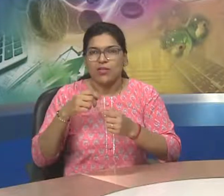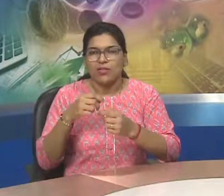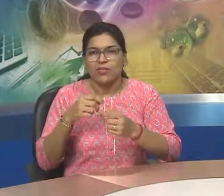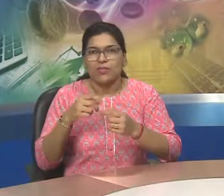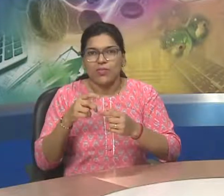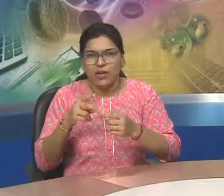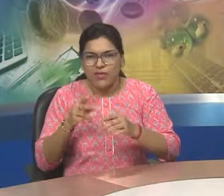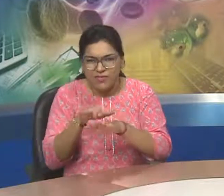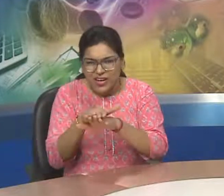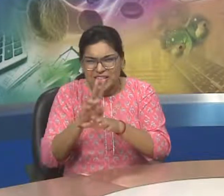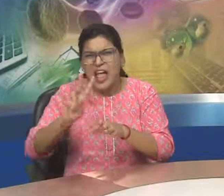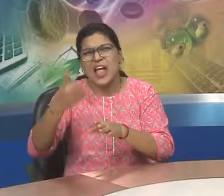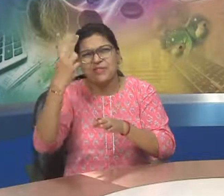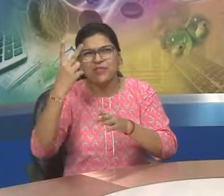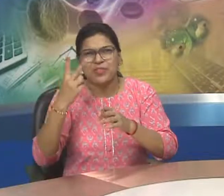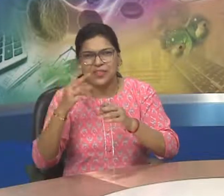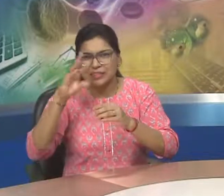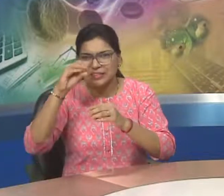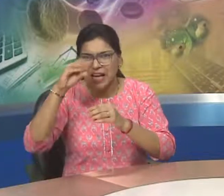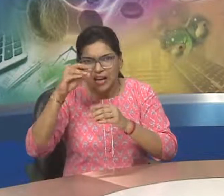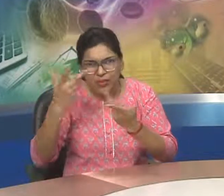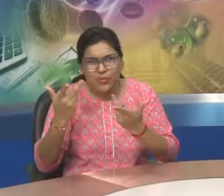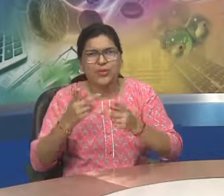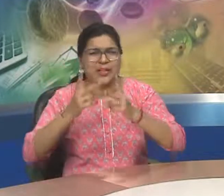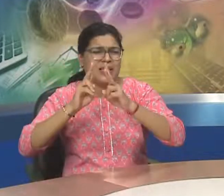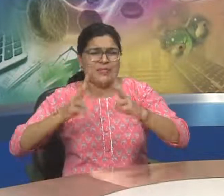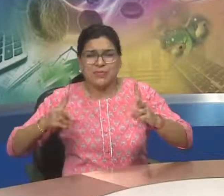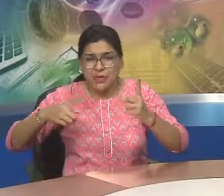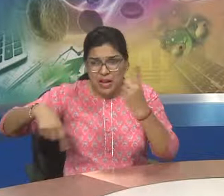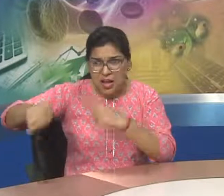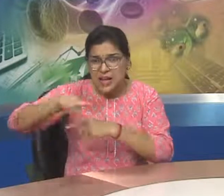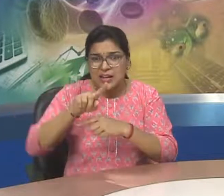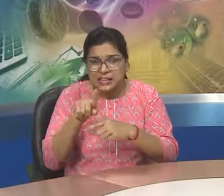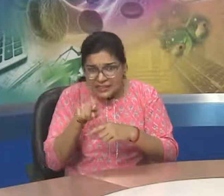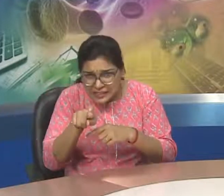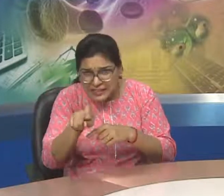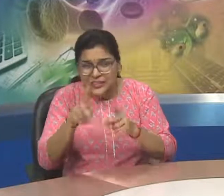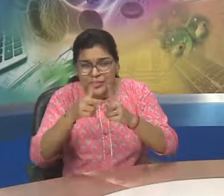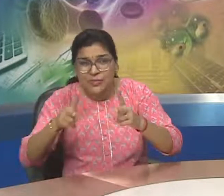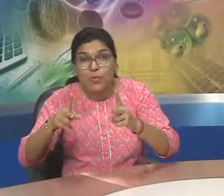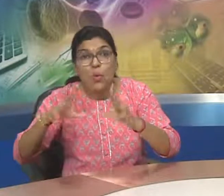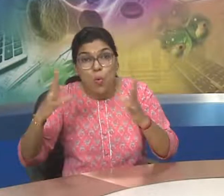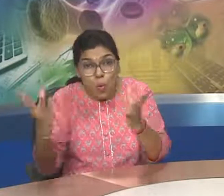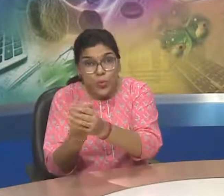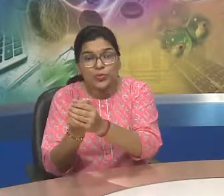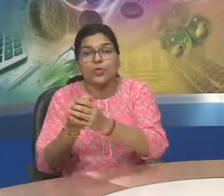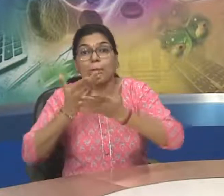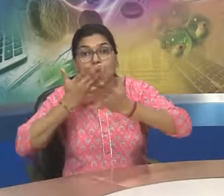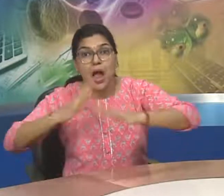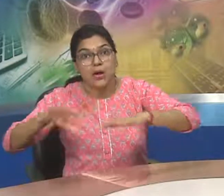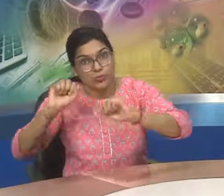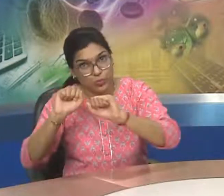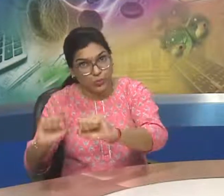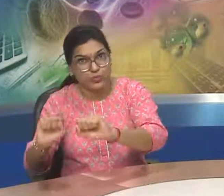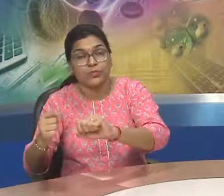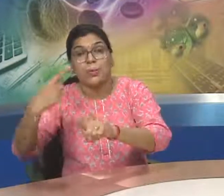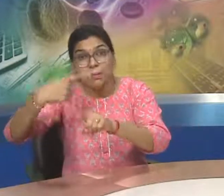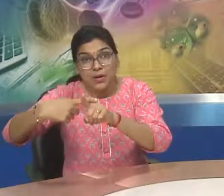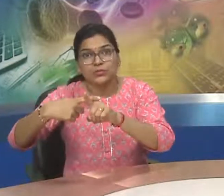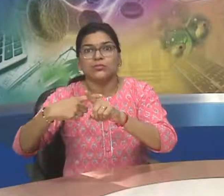All of these live under the aquatic habitat and